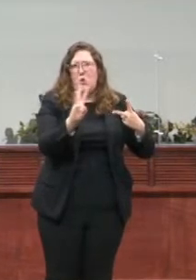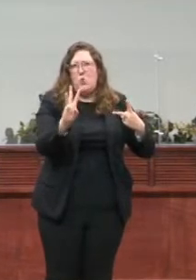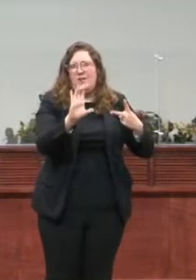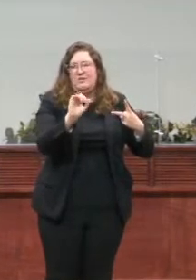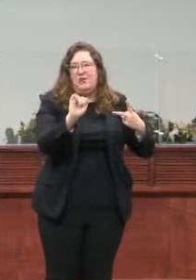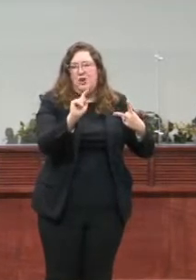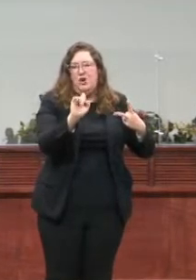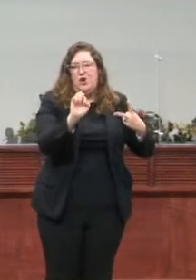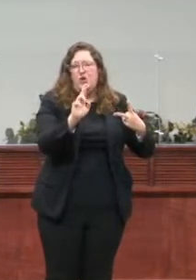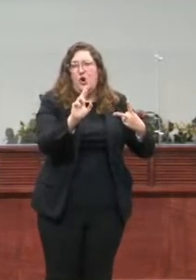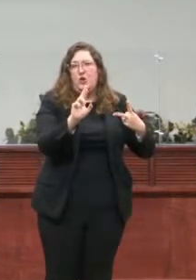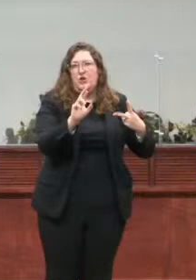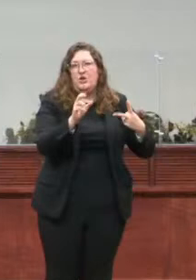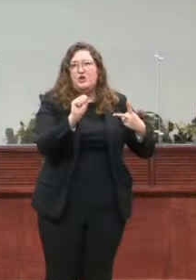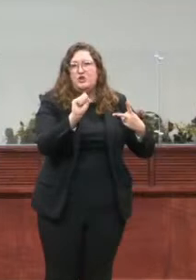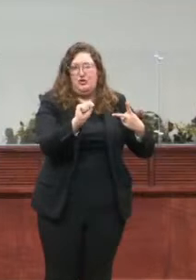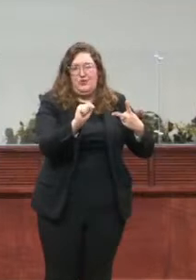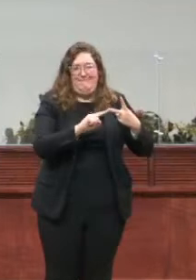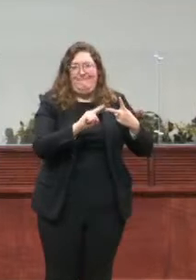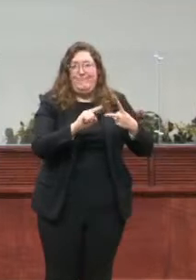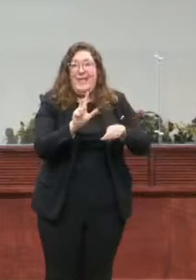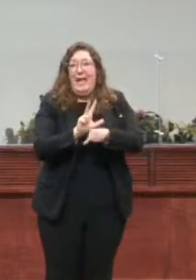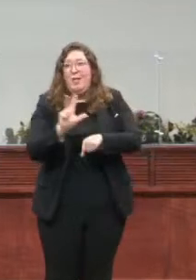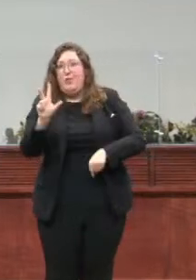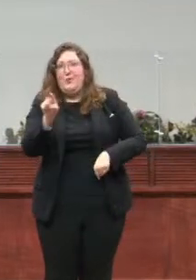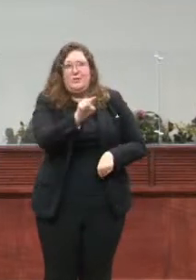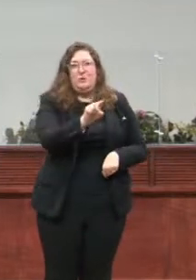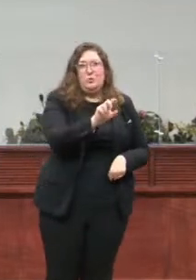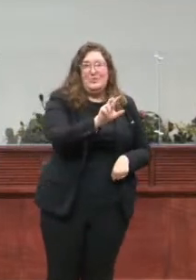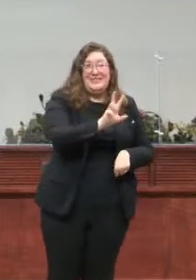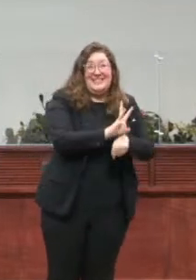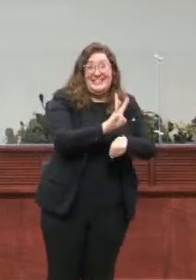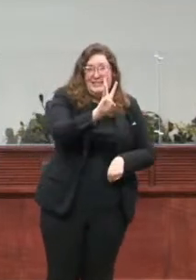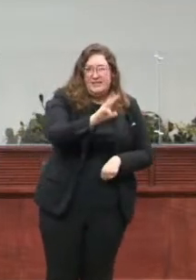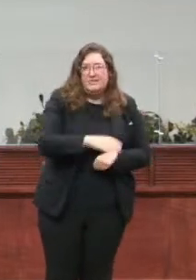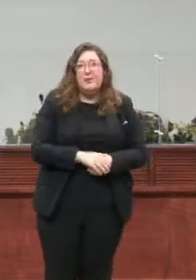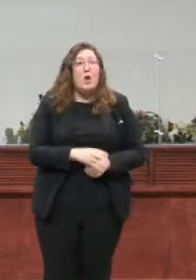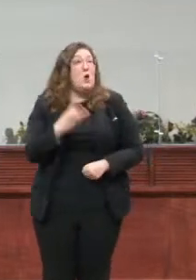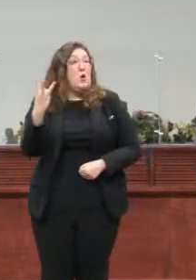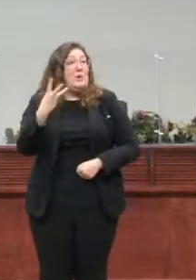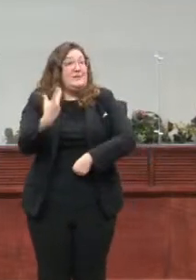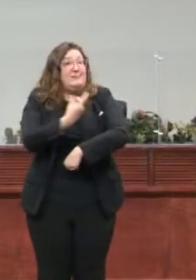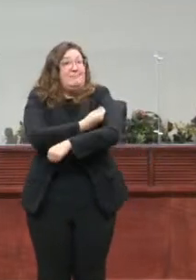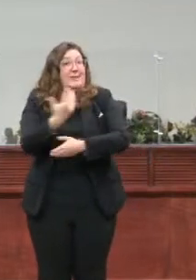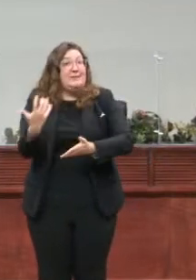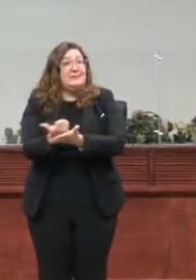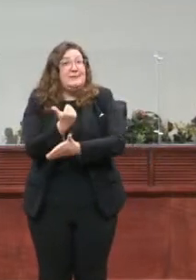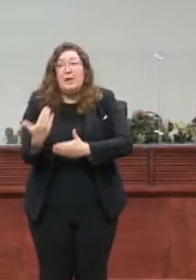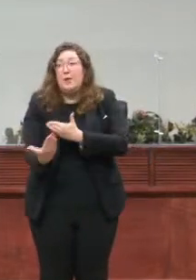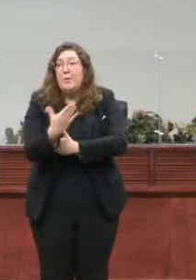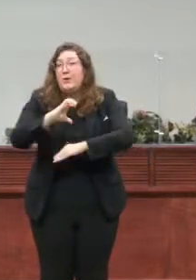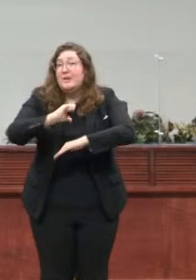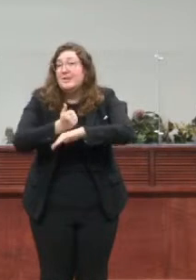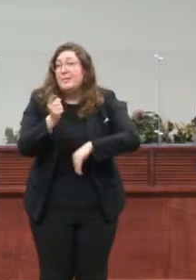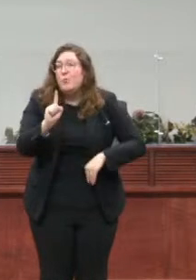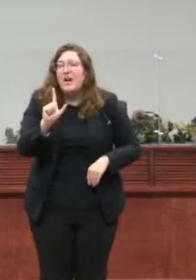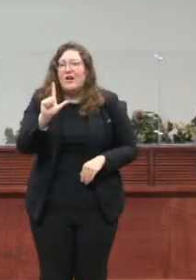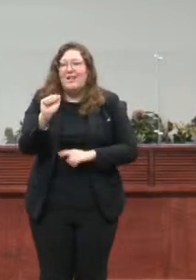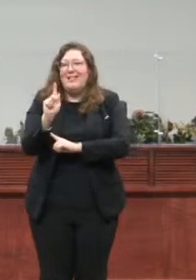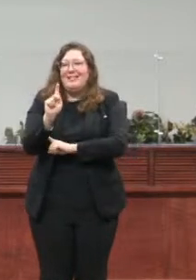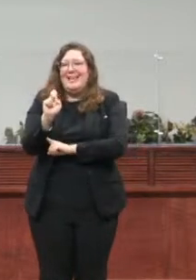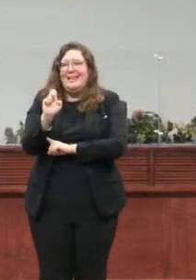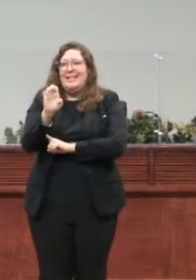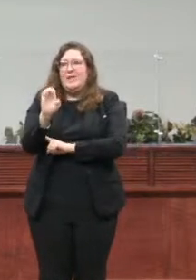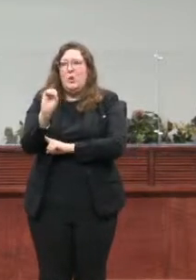the hours of 3 p.m. and 6 p.m. On Wednesday, vaccines will be available in the morning at Lake Eola. On